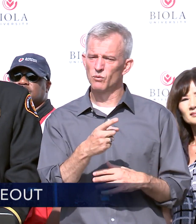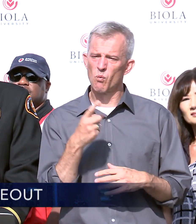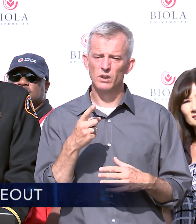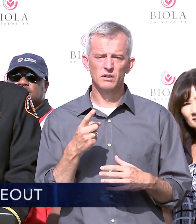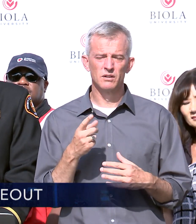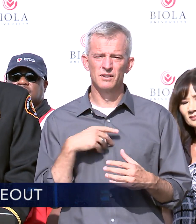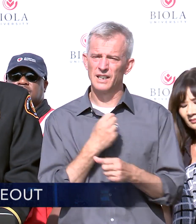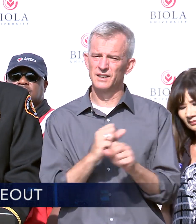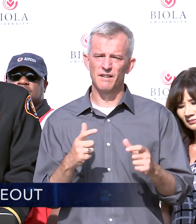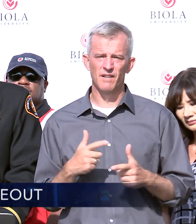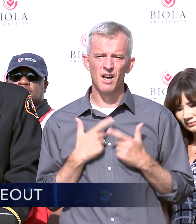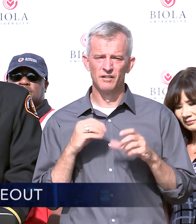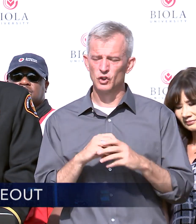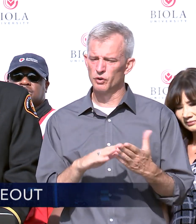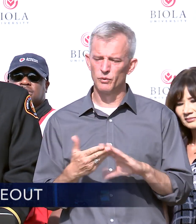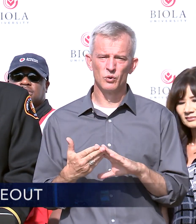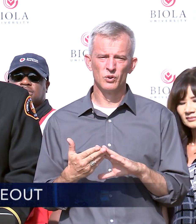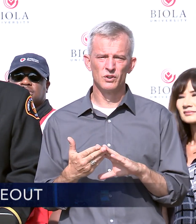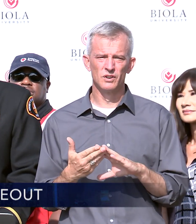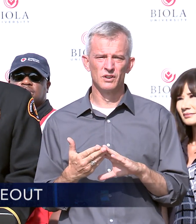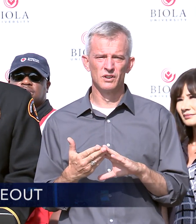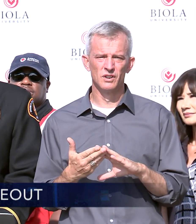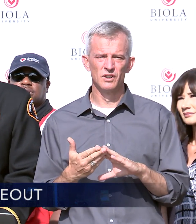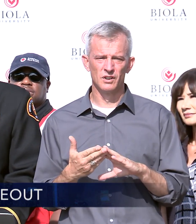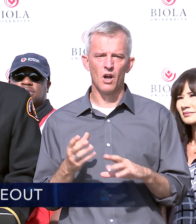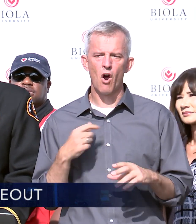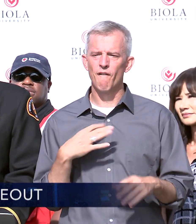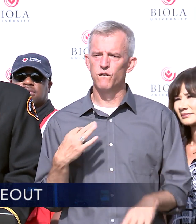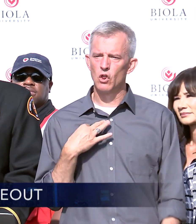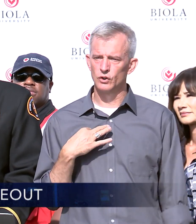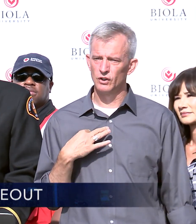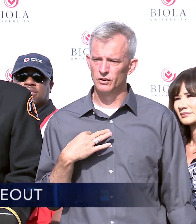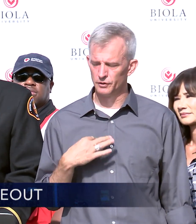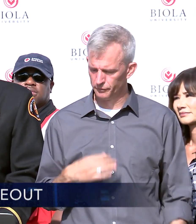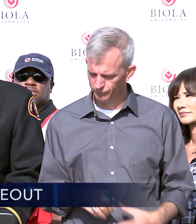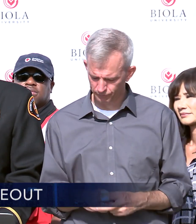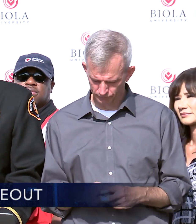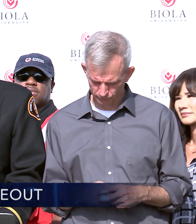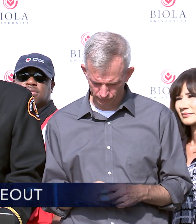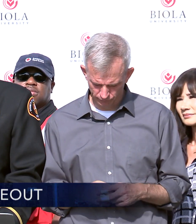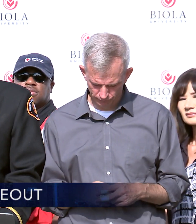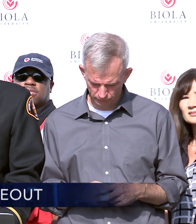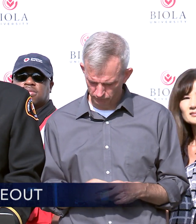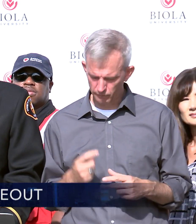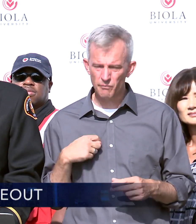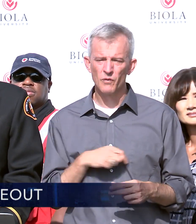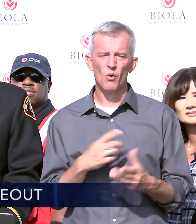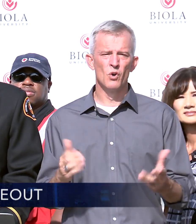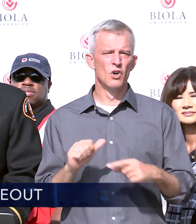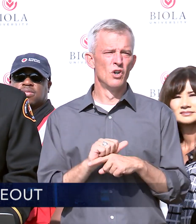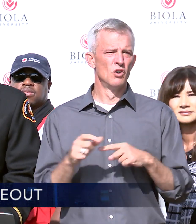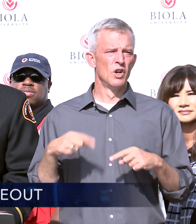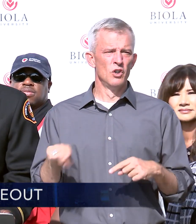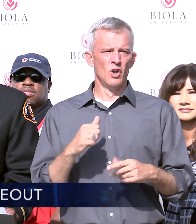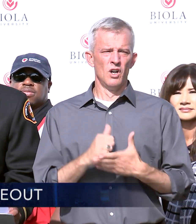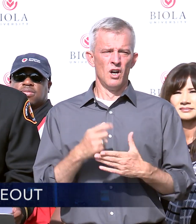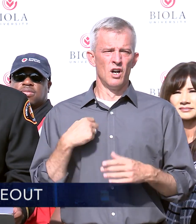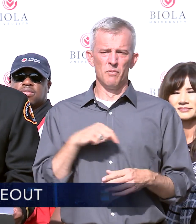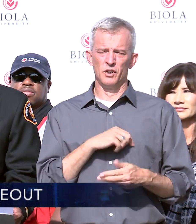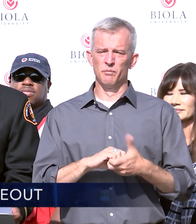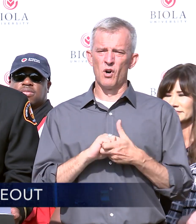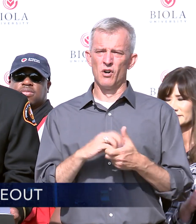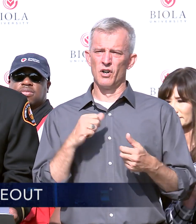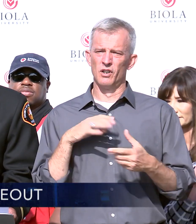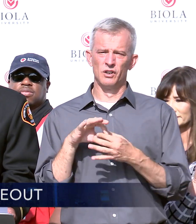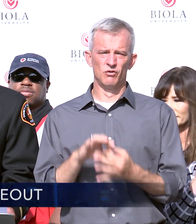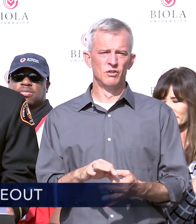that saves lives and communities are convergent volunteers. And we're here to train you to help you partner with us as it relates